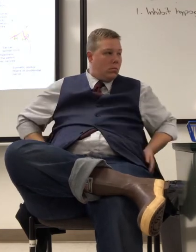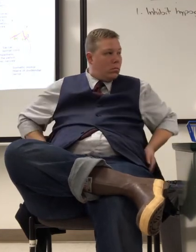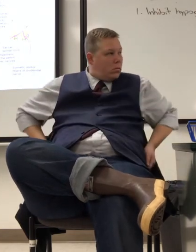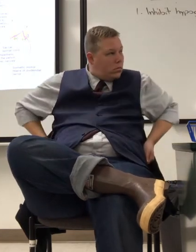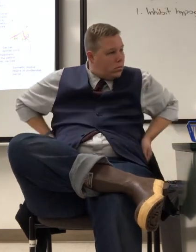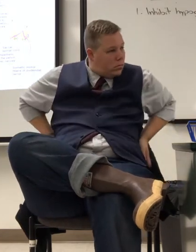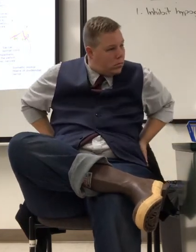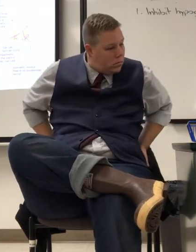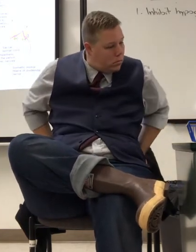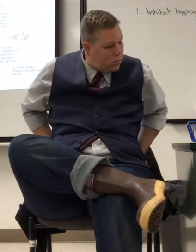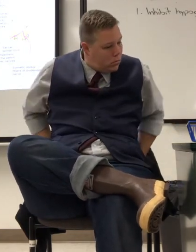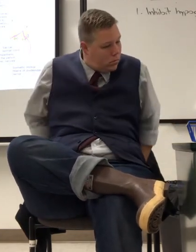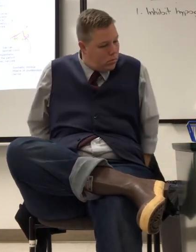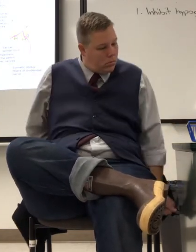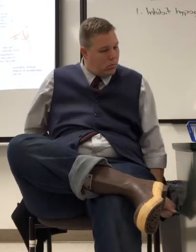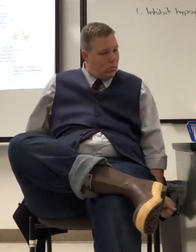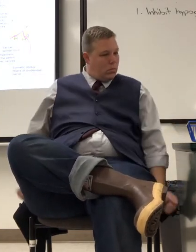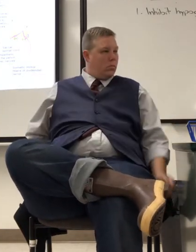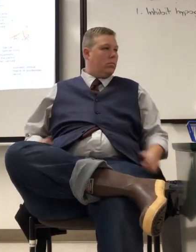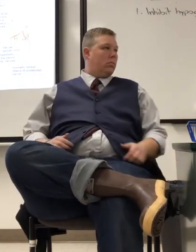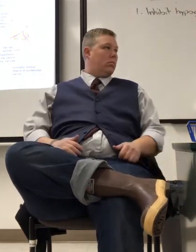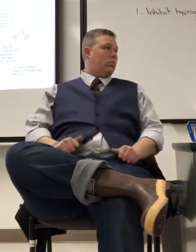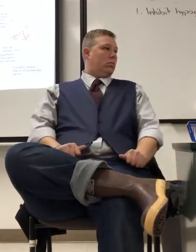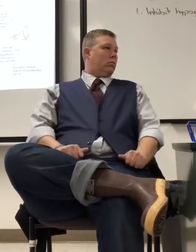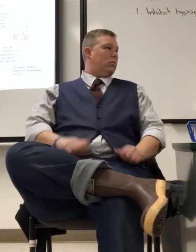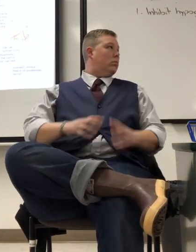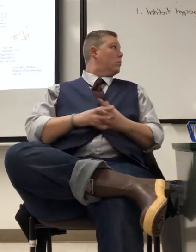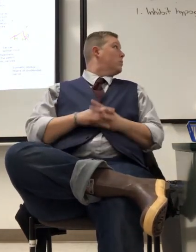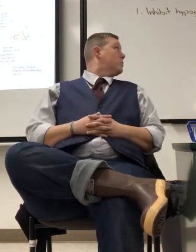internal urethral